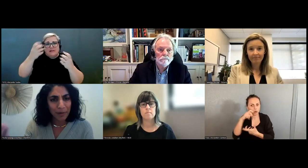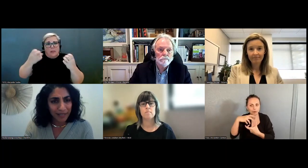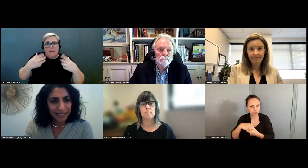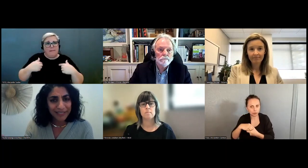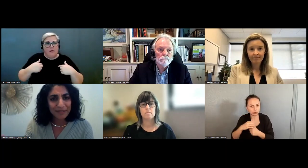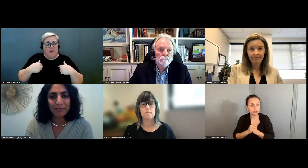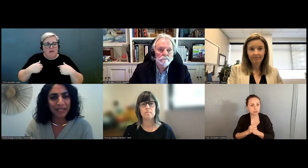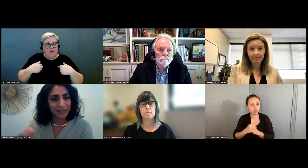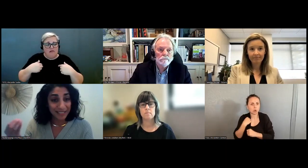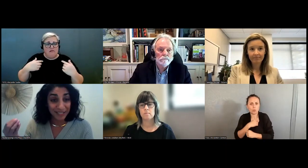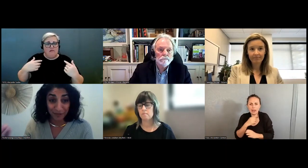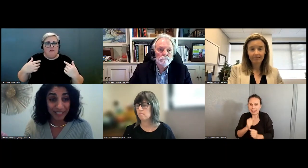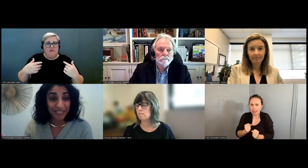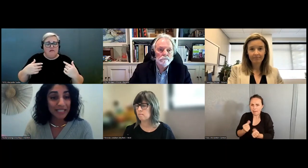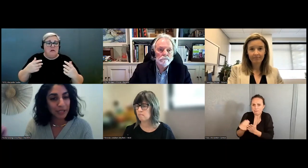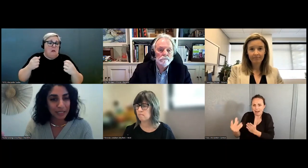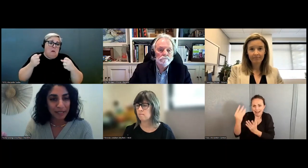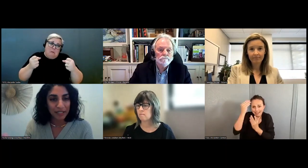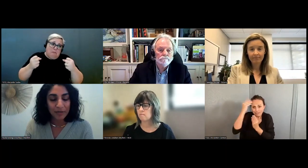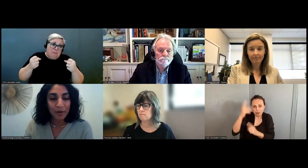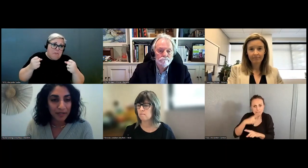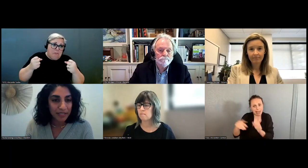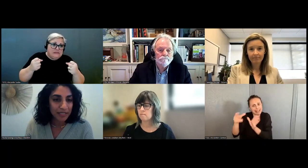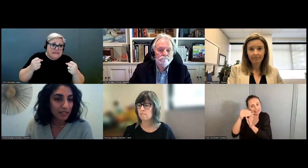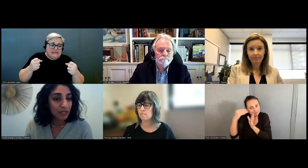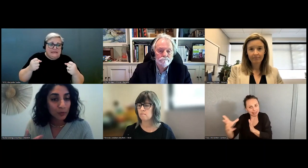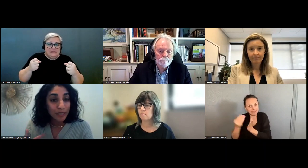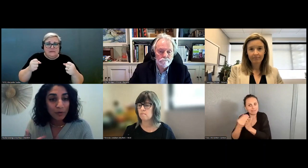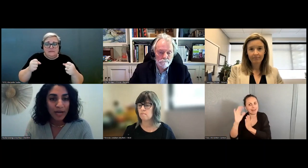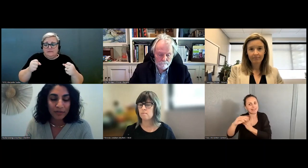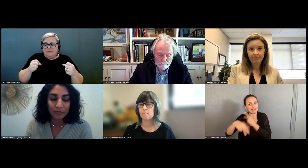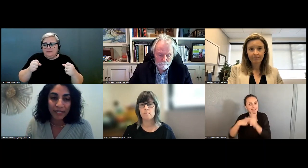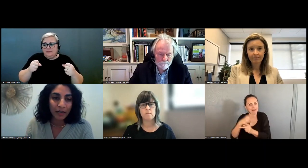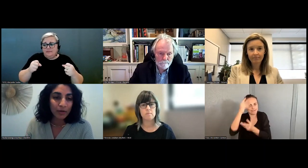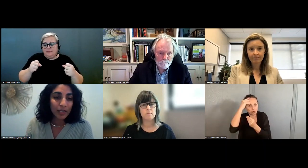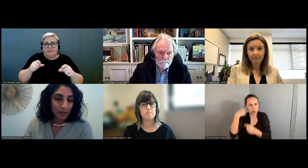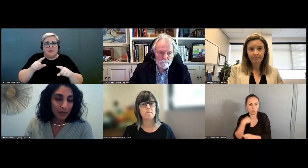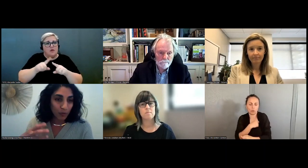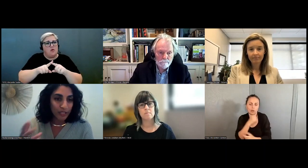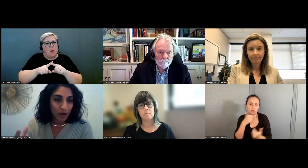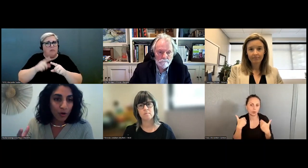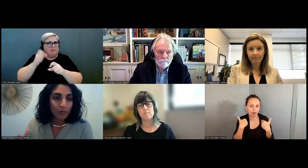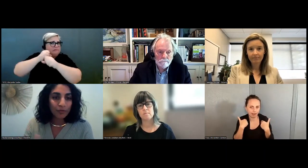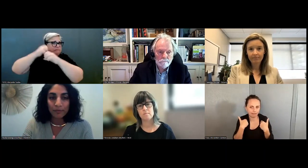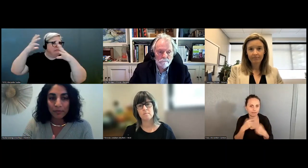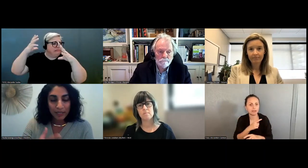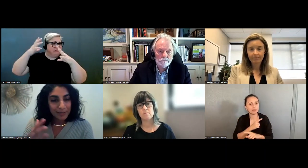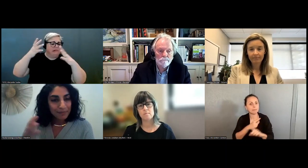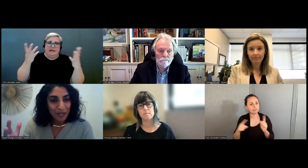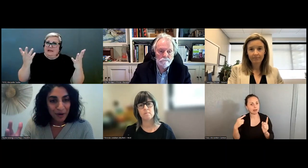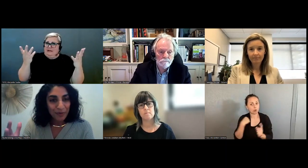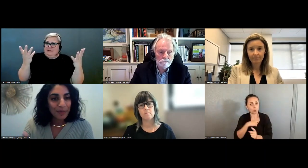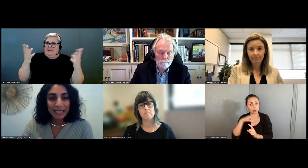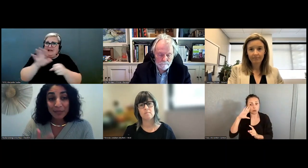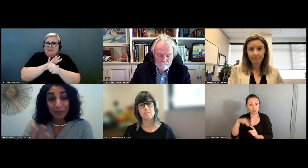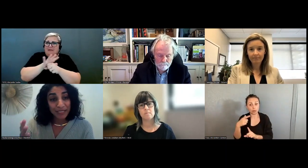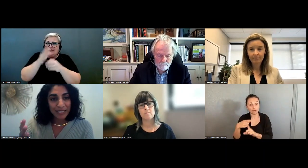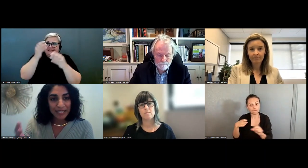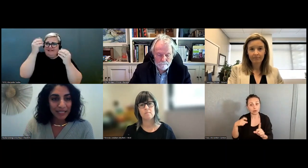probably buy it, but I think it's very expensive to buy this data. So we don't have it right now, but we know from